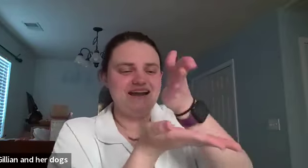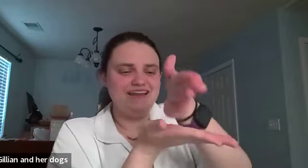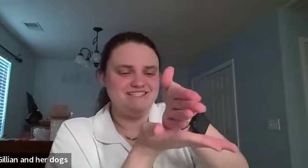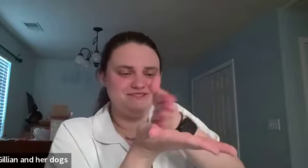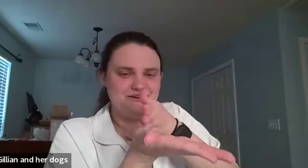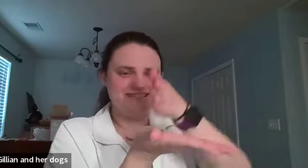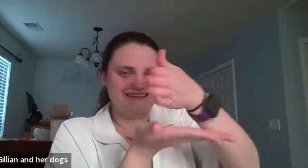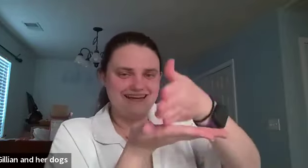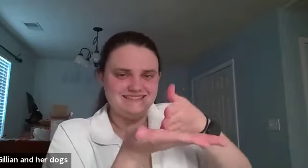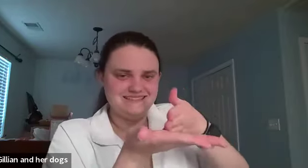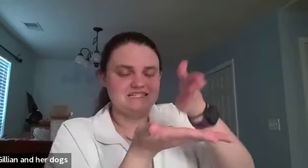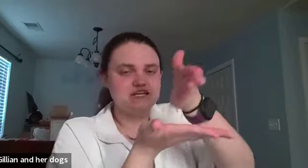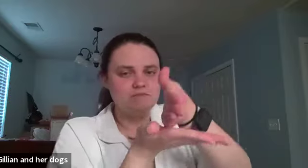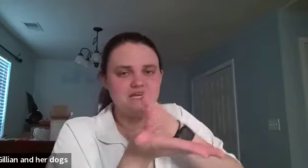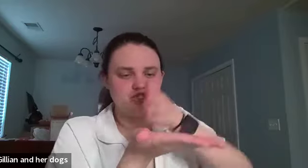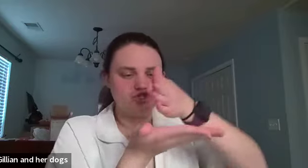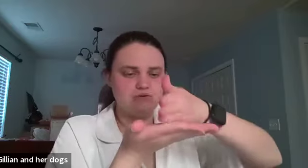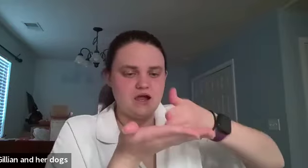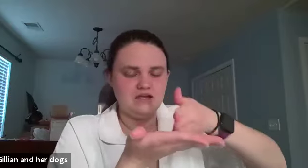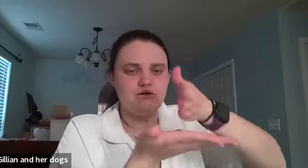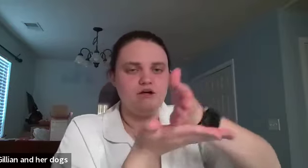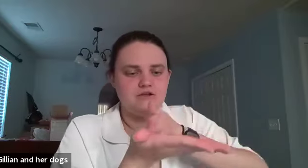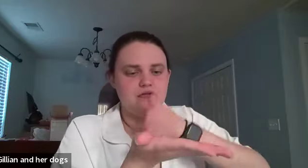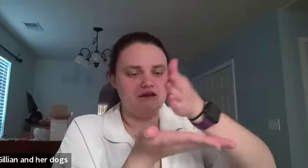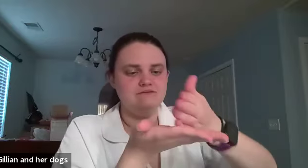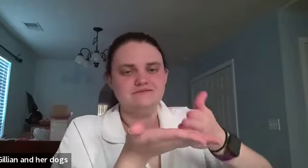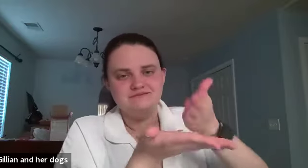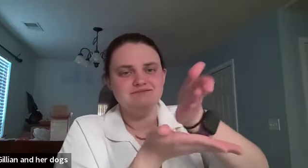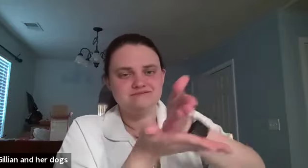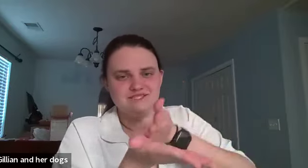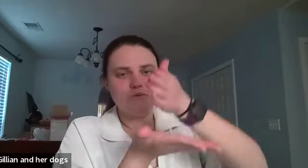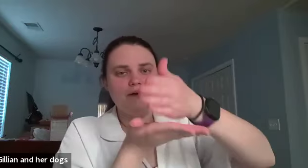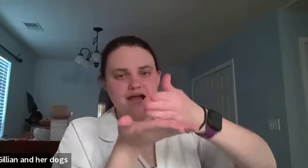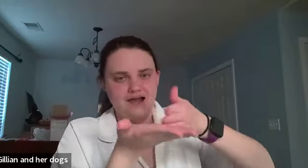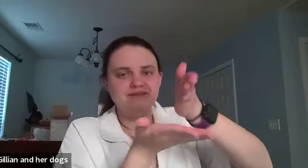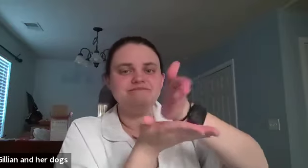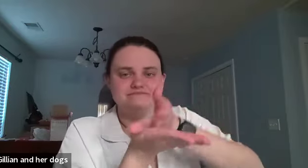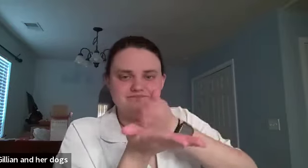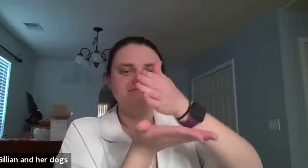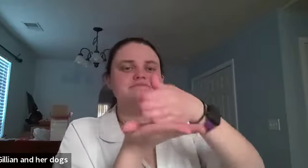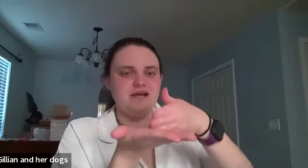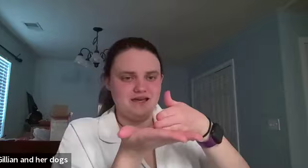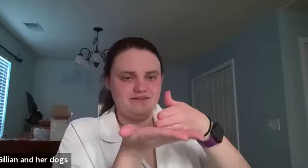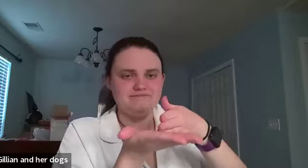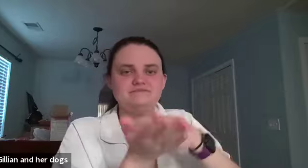pie is you go slice. It's like you're making a triangle on your hand. So pie. Pie.